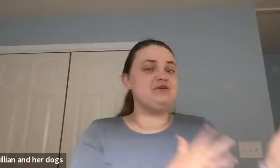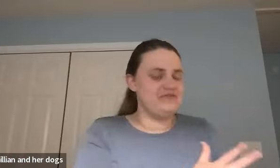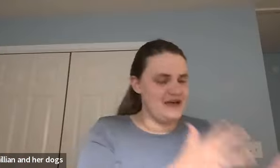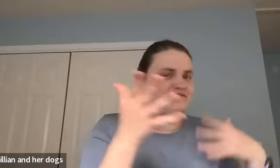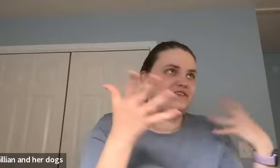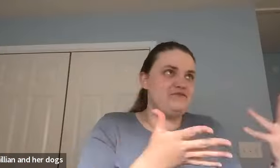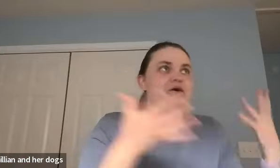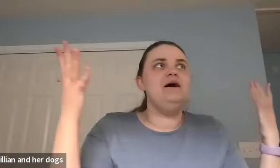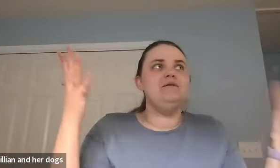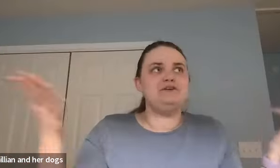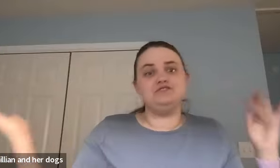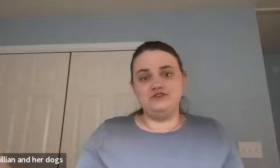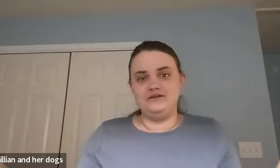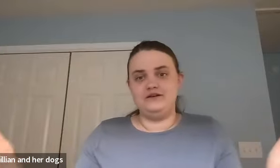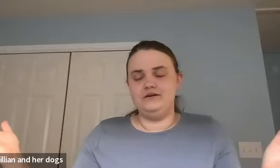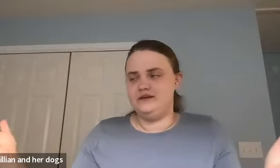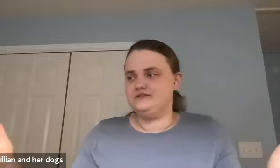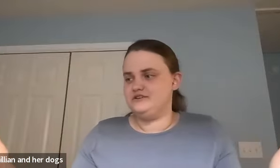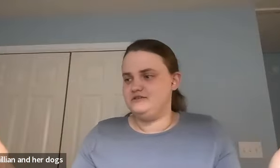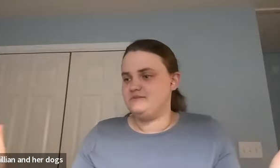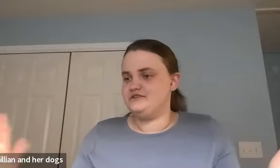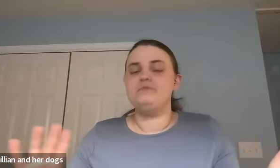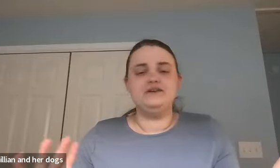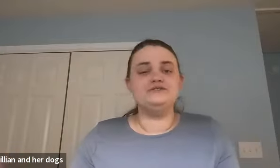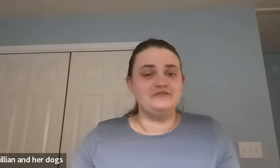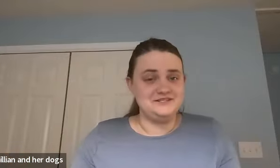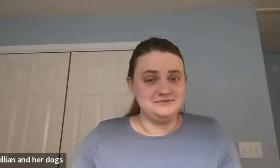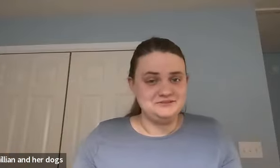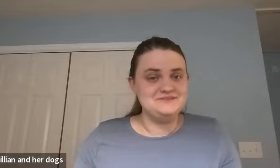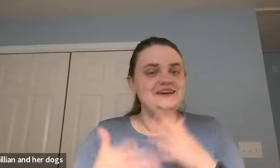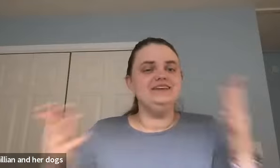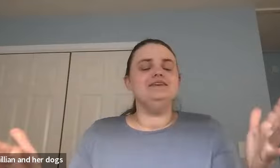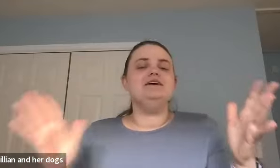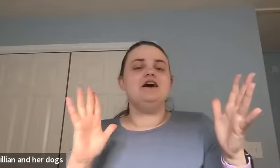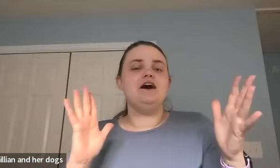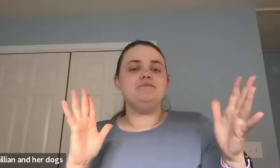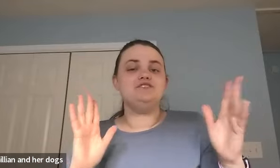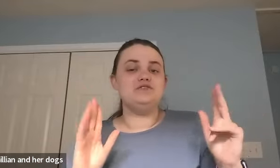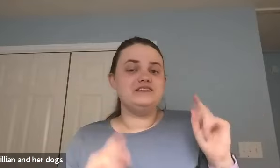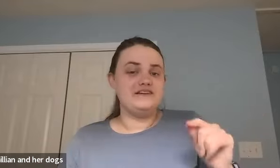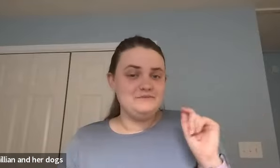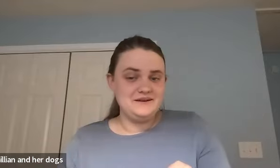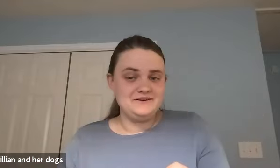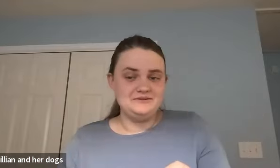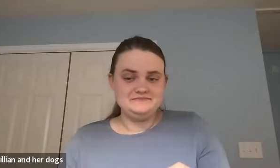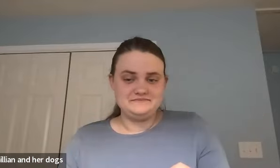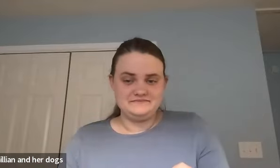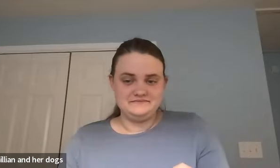that therefore pickles are cucumbers. No, pickles are vegetables. So the sign for pickle,